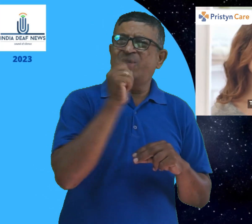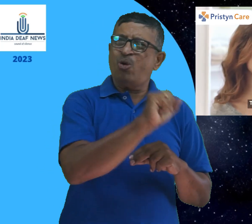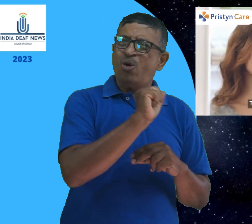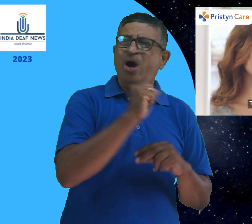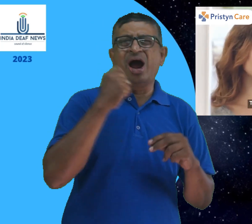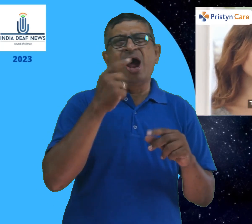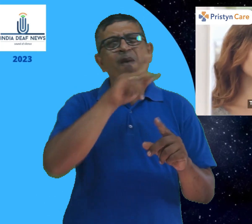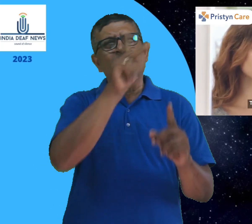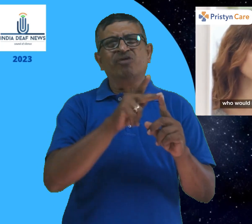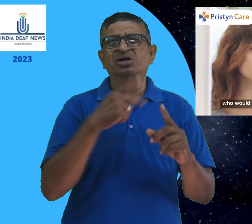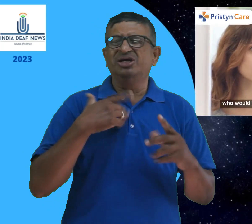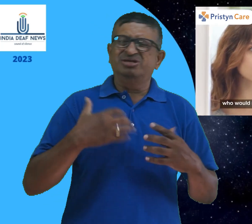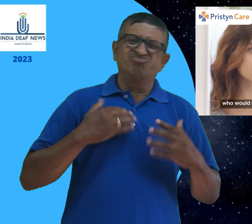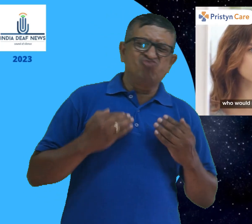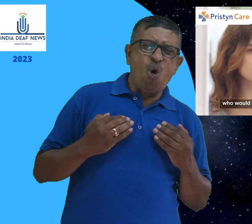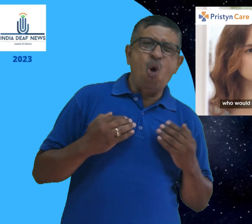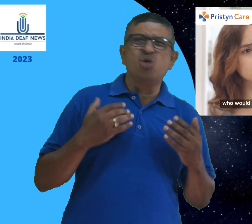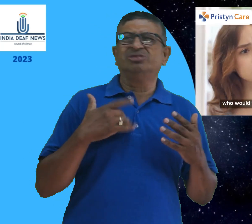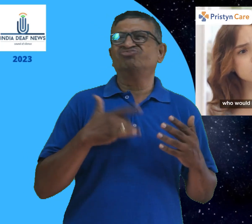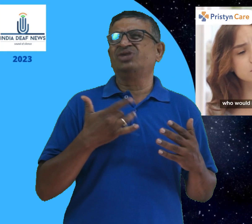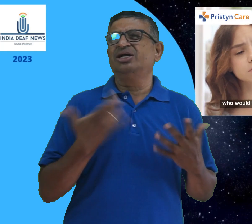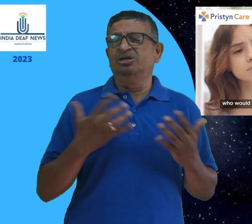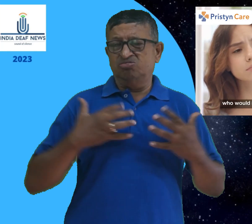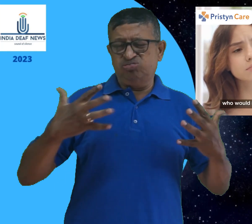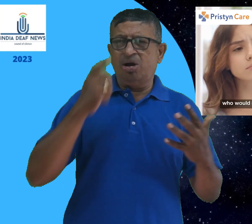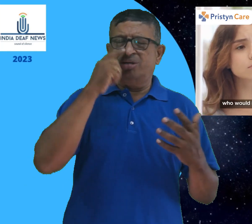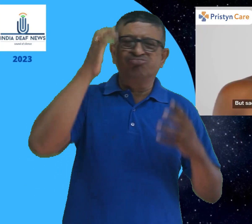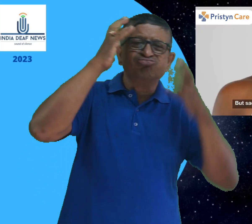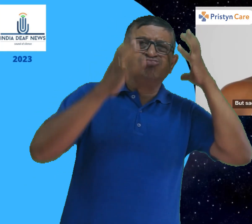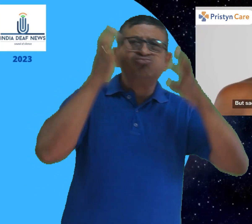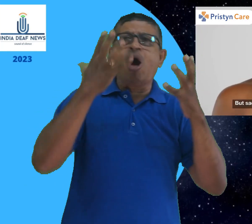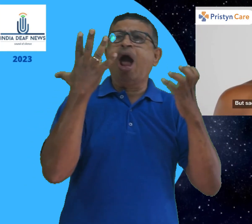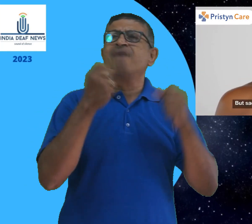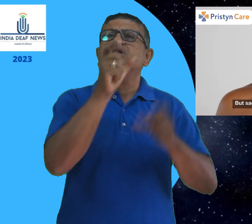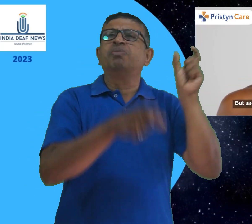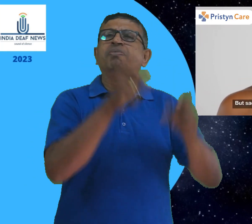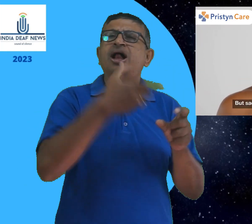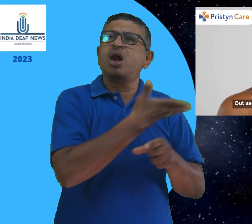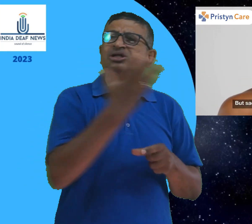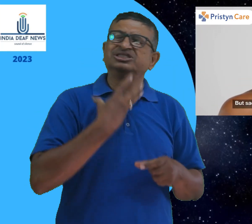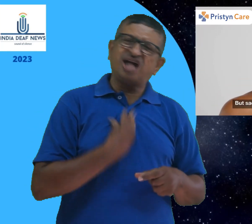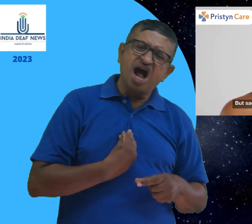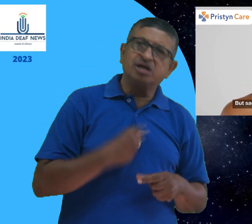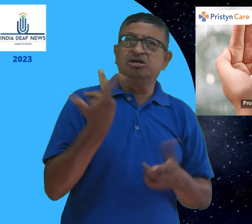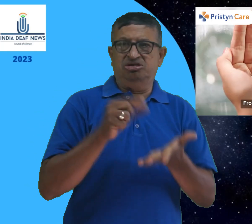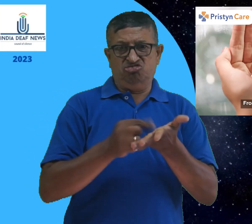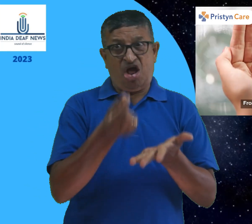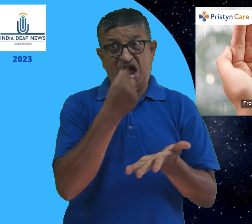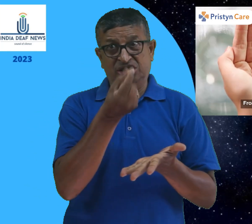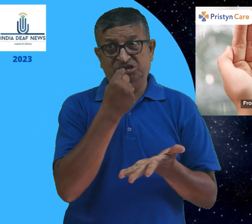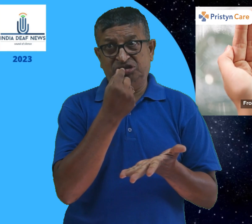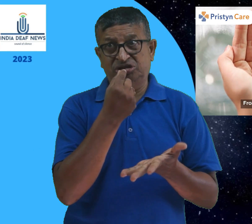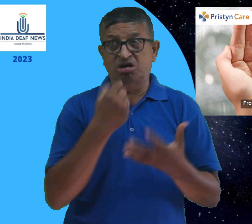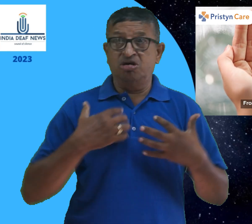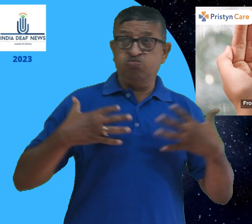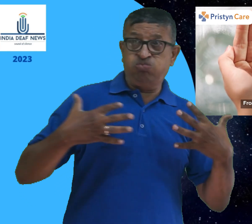There would hardly be any woman who would not want to have a perfect size firm breast. But sadly, not all women are blessed with one. From